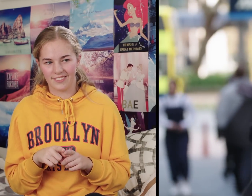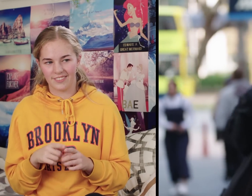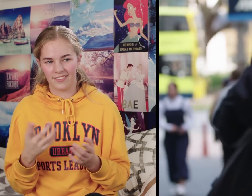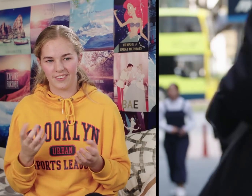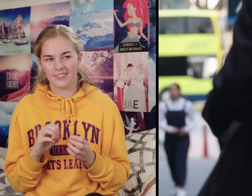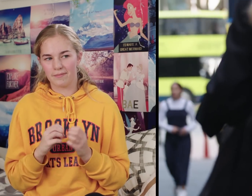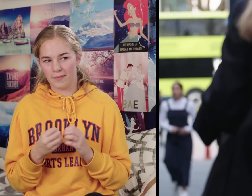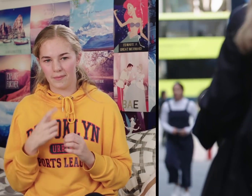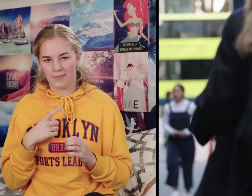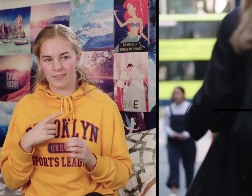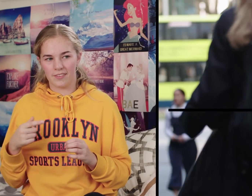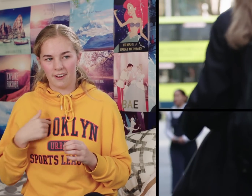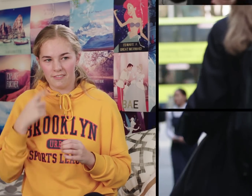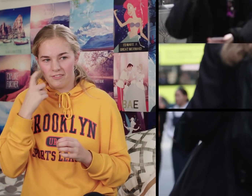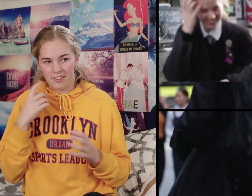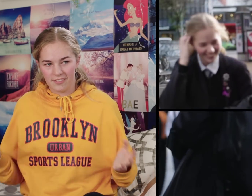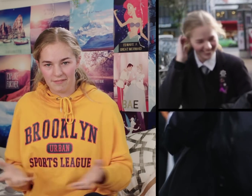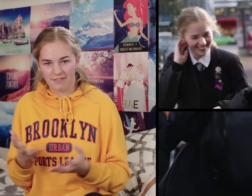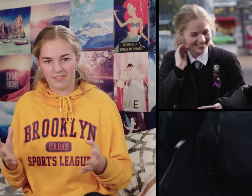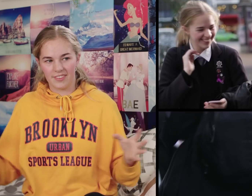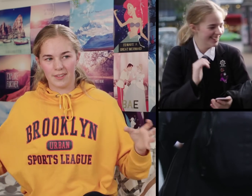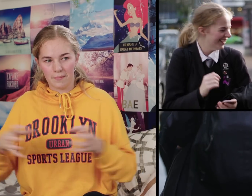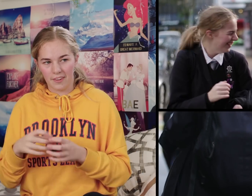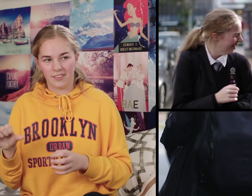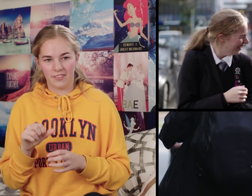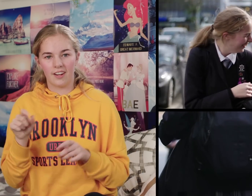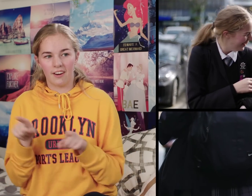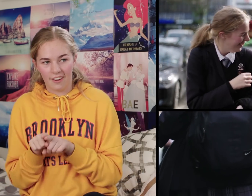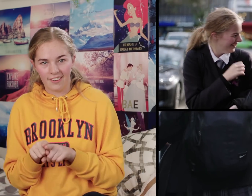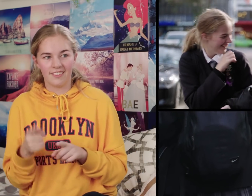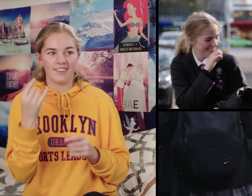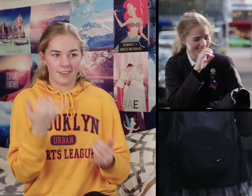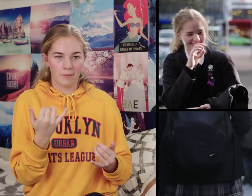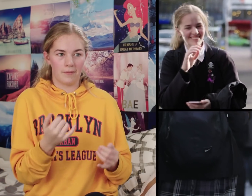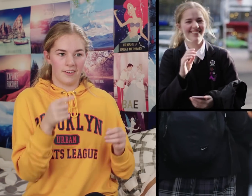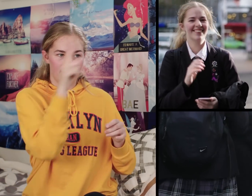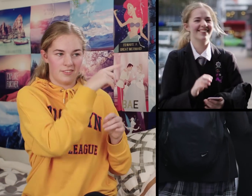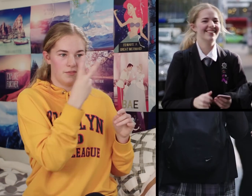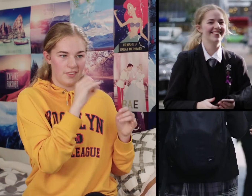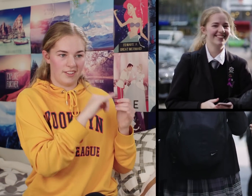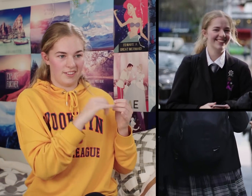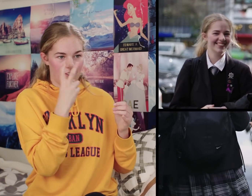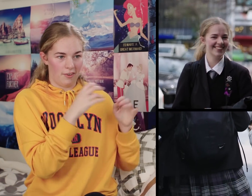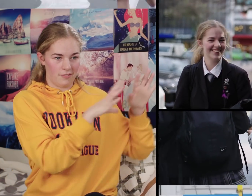So I'm trying to get like deaf young people together so that they can also have what these 20-year-olds have.